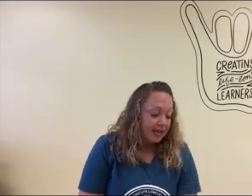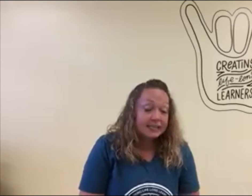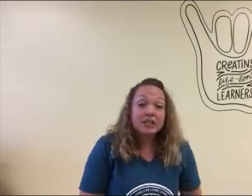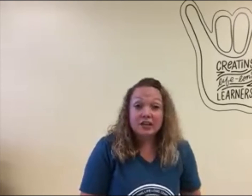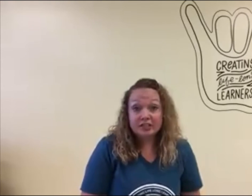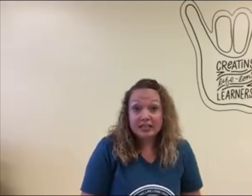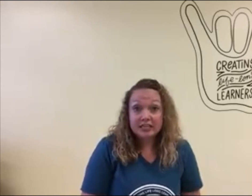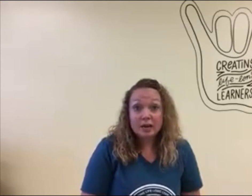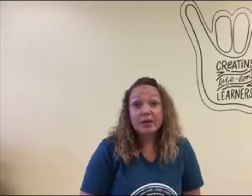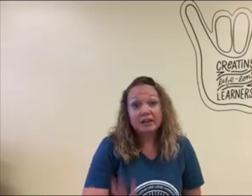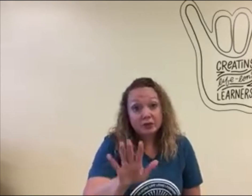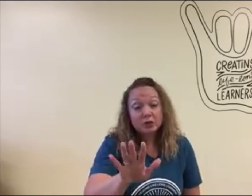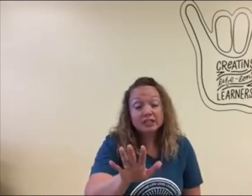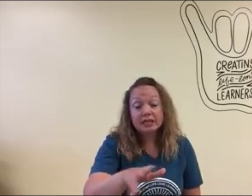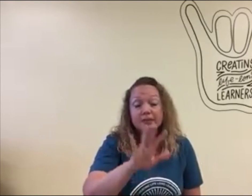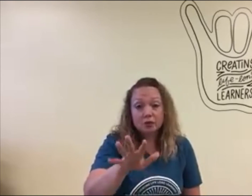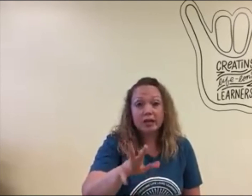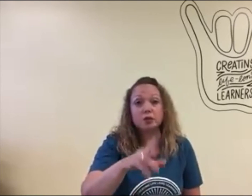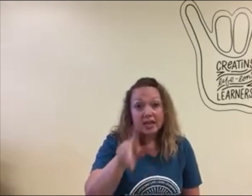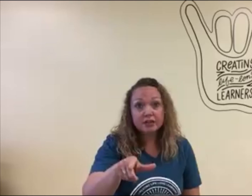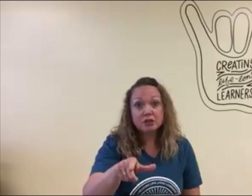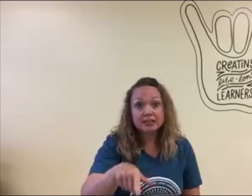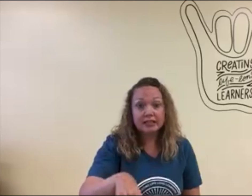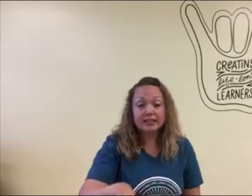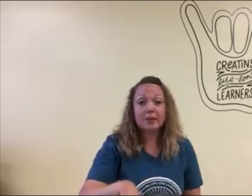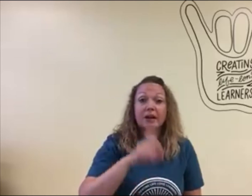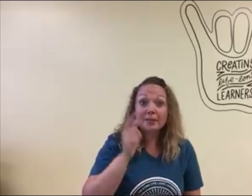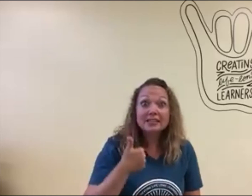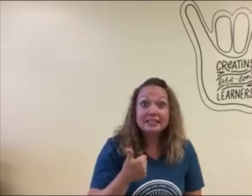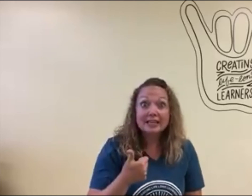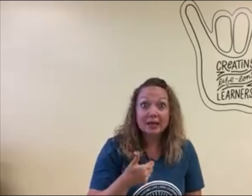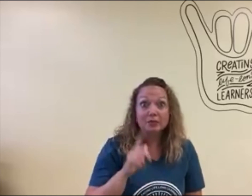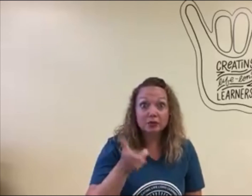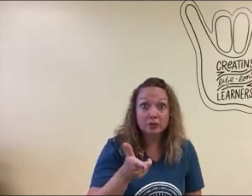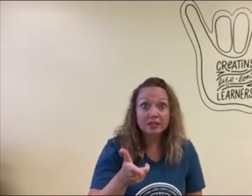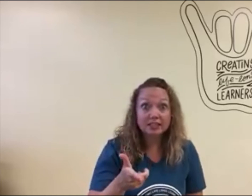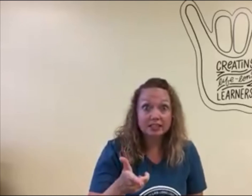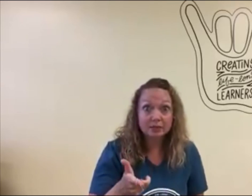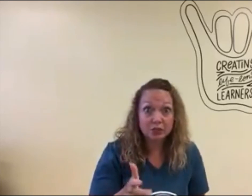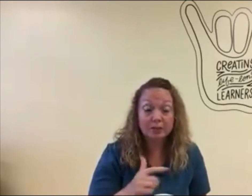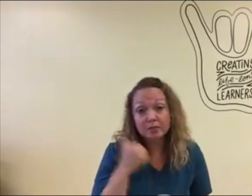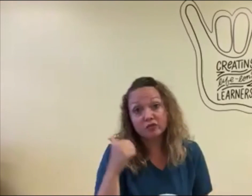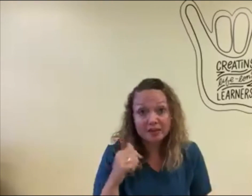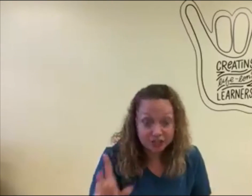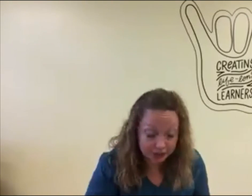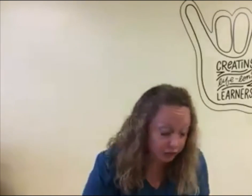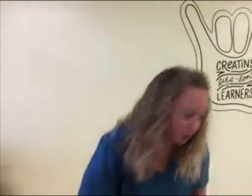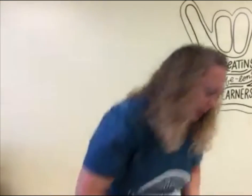have to stand up. And if you don't stand up, it's okay. You can do the sitting down. But I'm gonna stand up. So if you wanna stand up too, I'm gonna move my chair. So hold on.